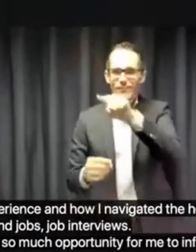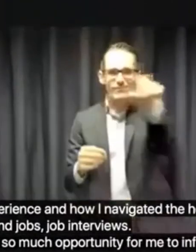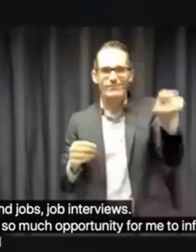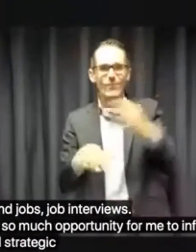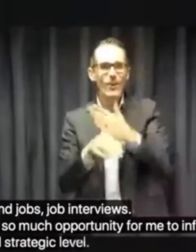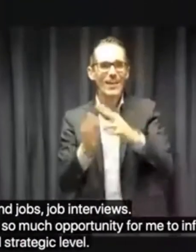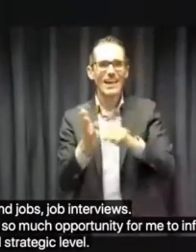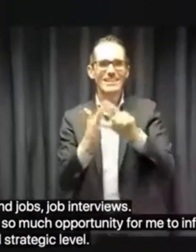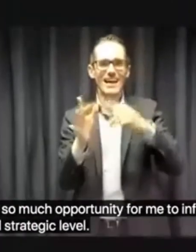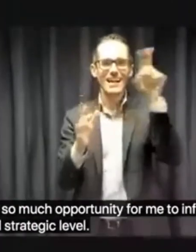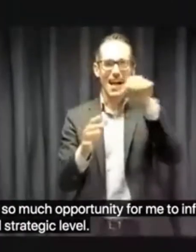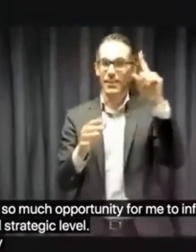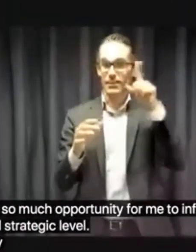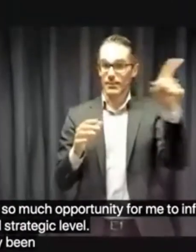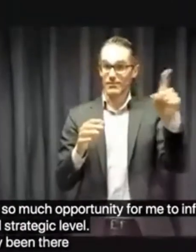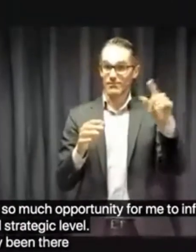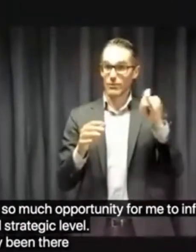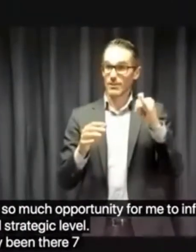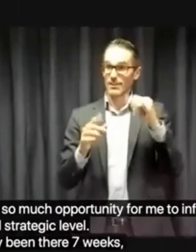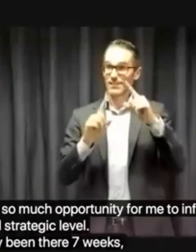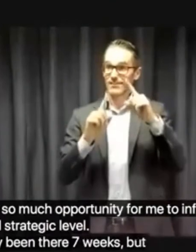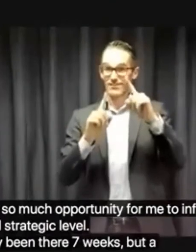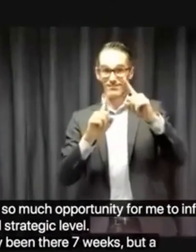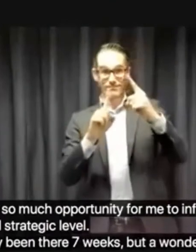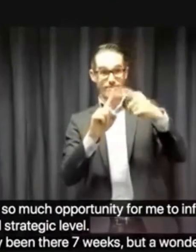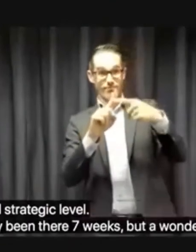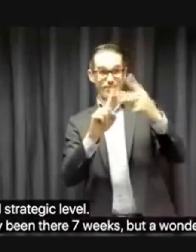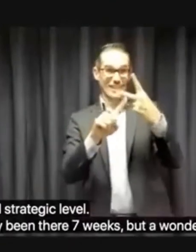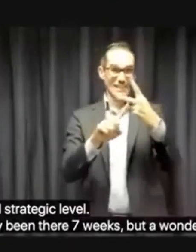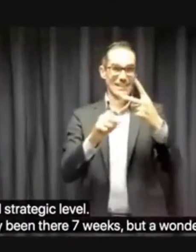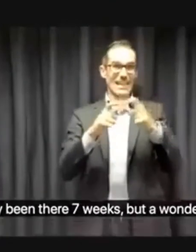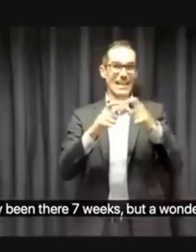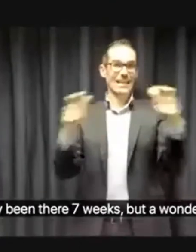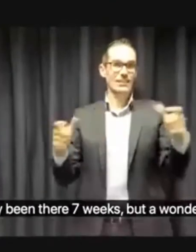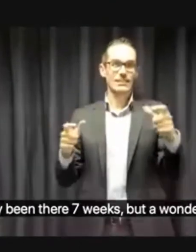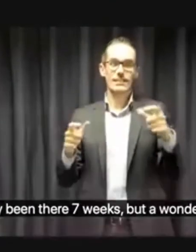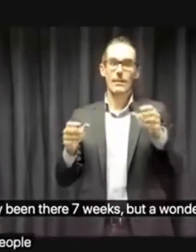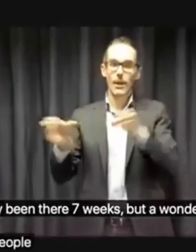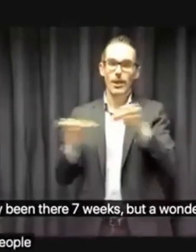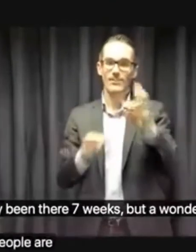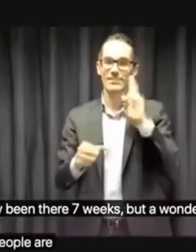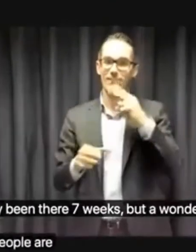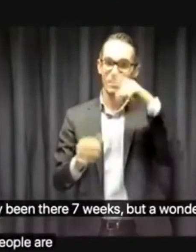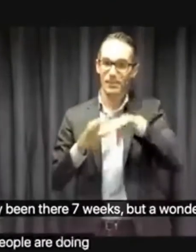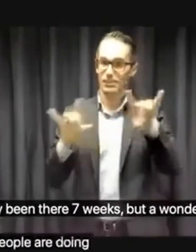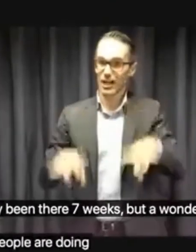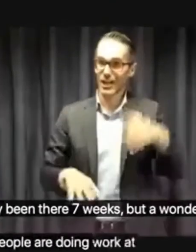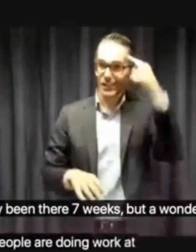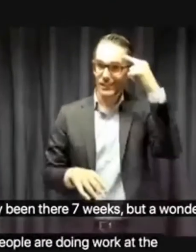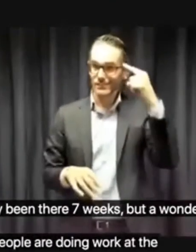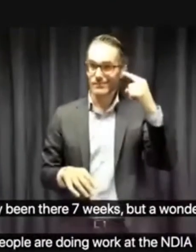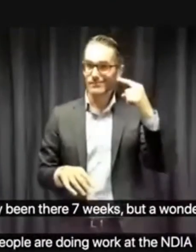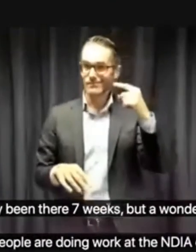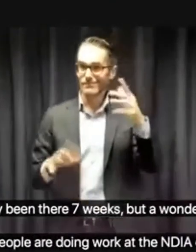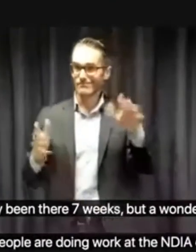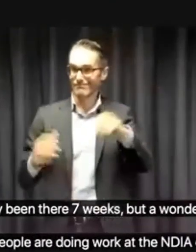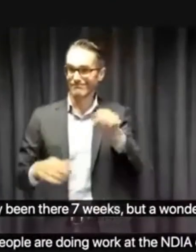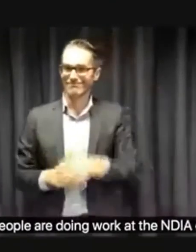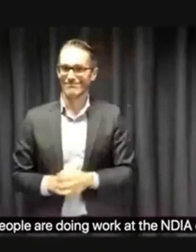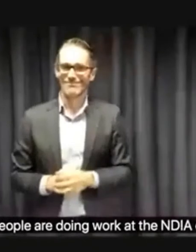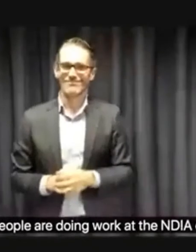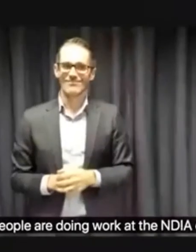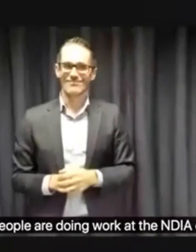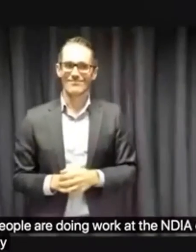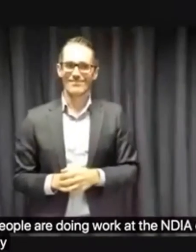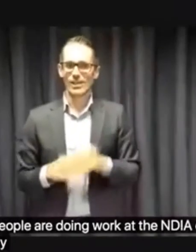far. A few people in the room work at the NDIA currently. They're probably the first or second largest employers of deaf people in